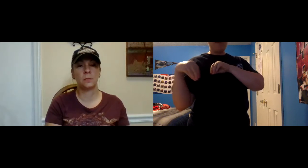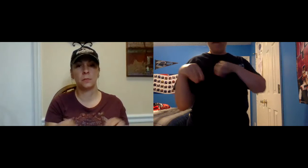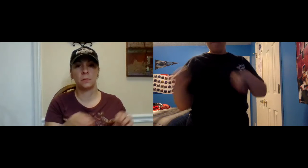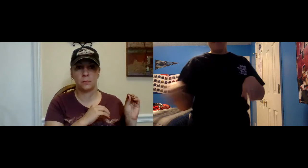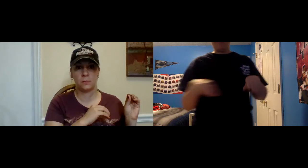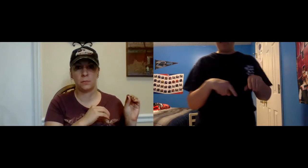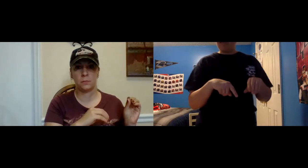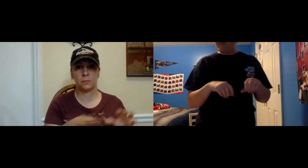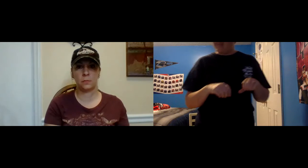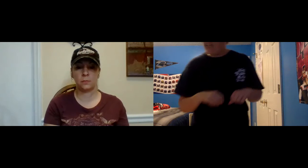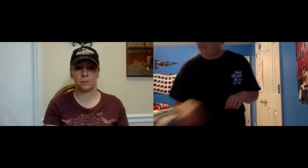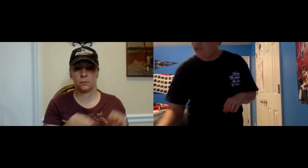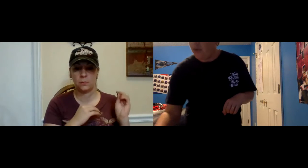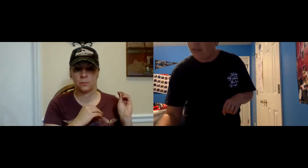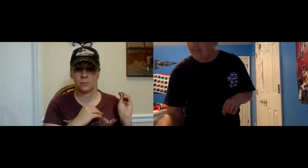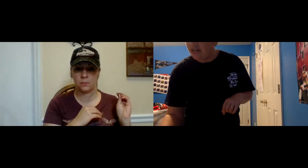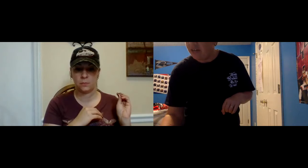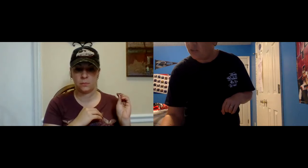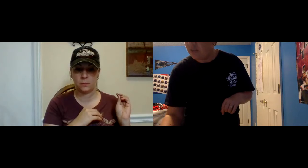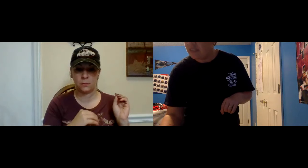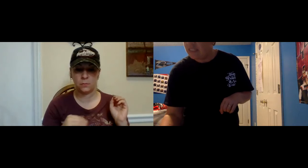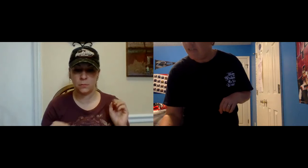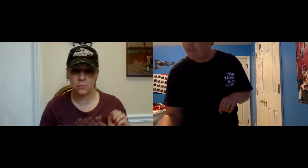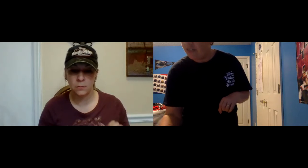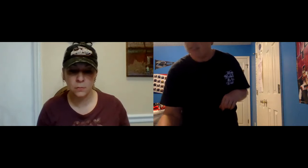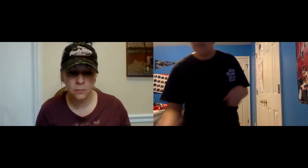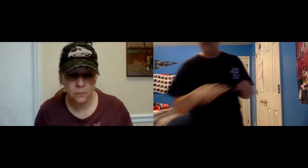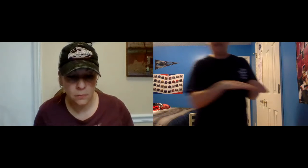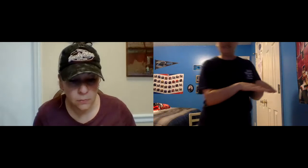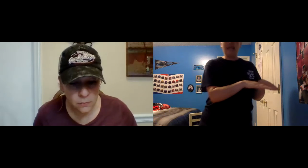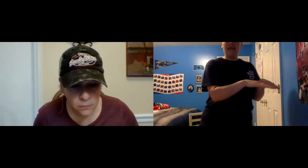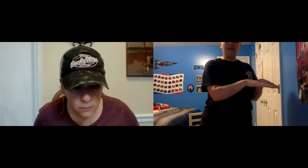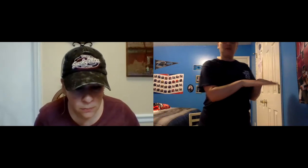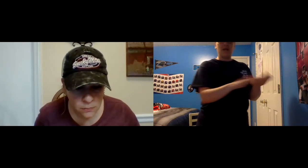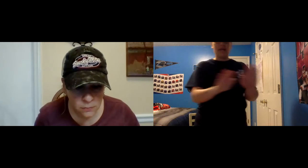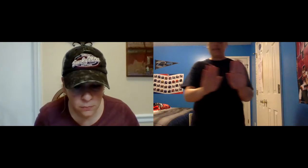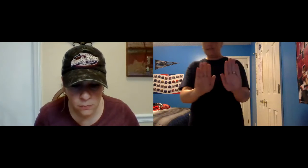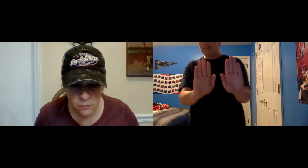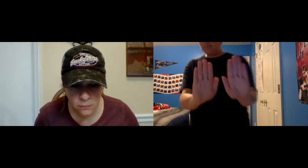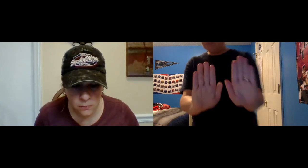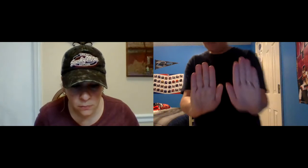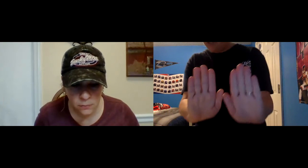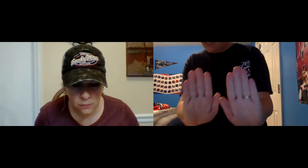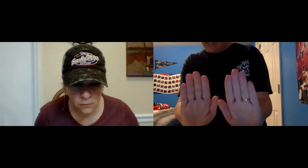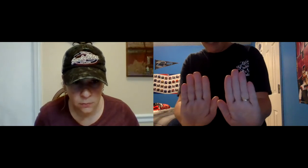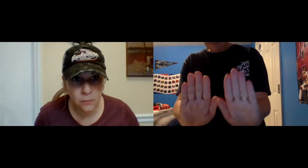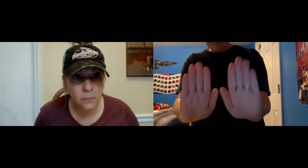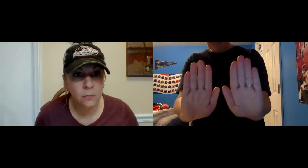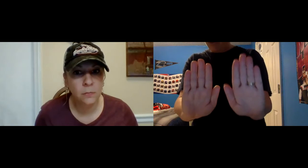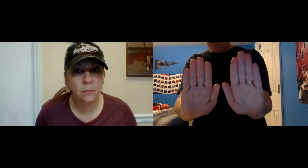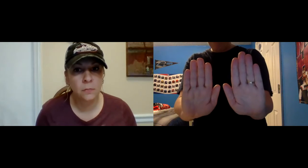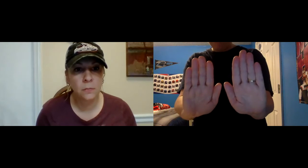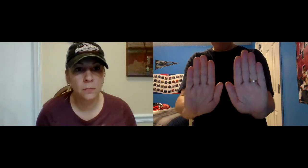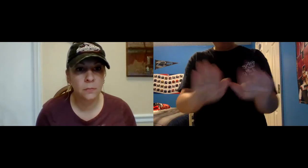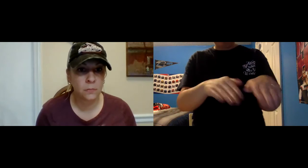leave. But now how they show it, I noticed was different. Like they have their hands just like